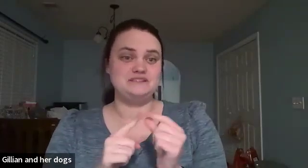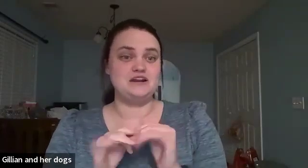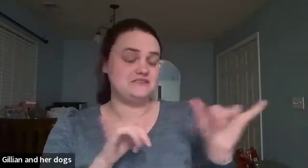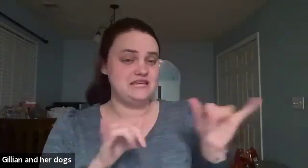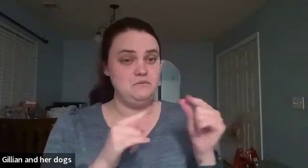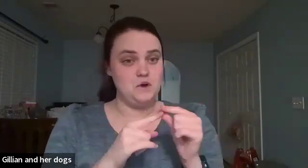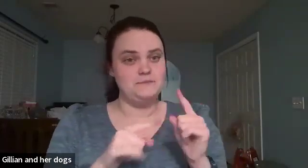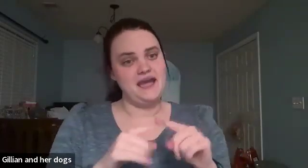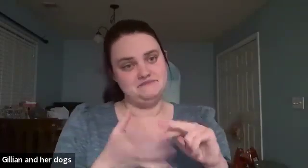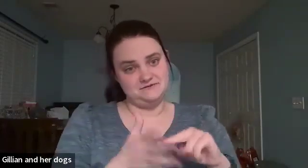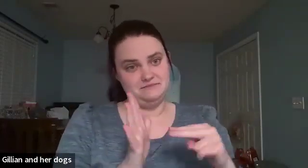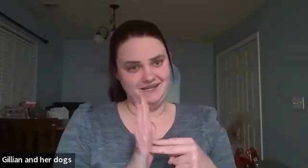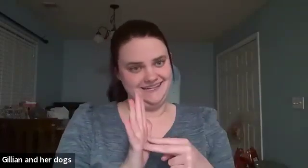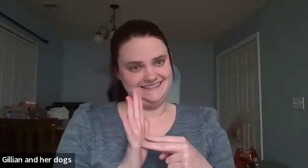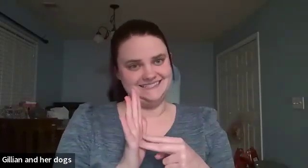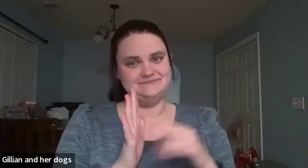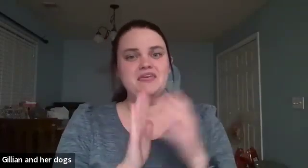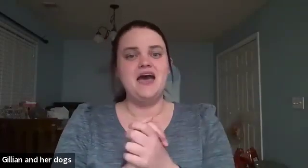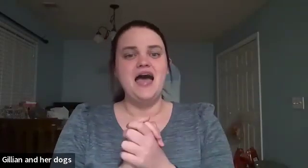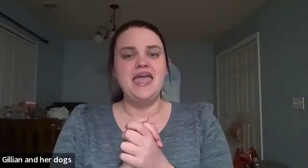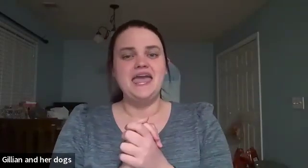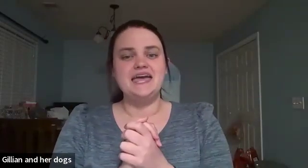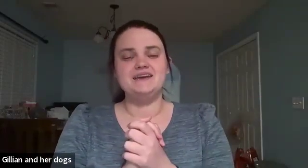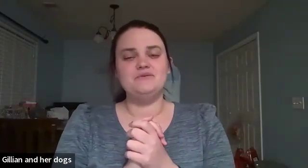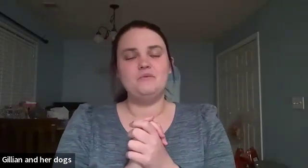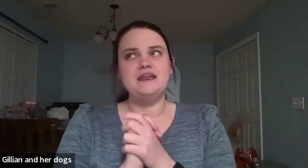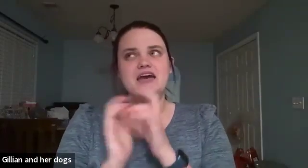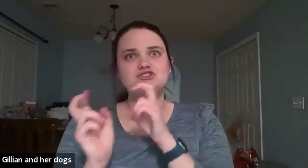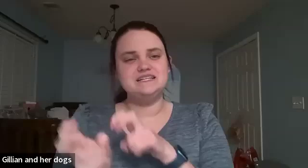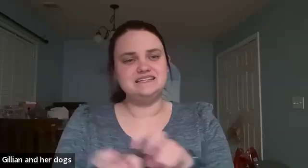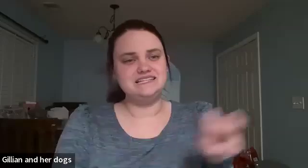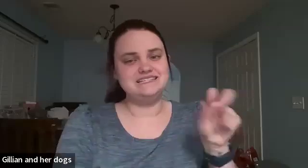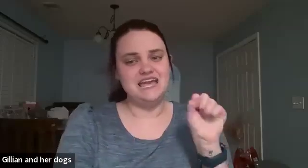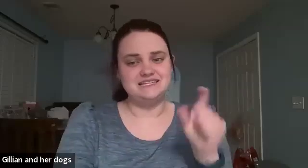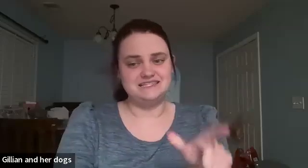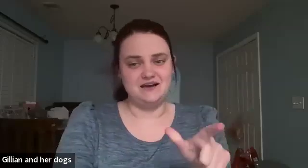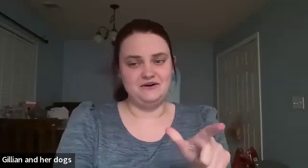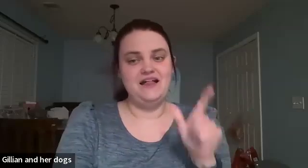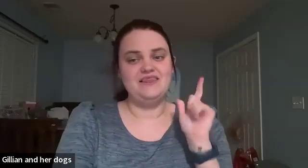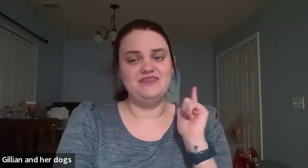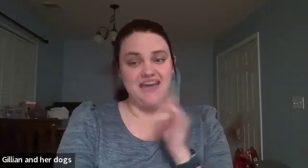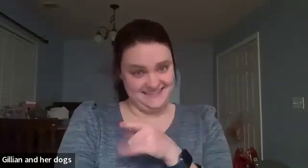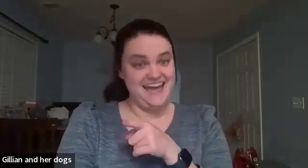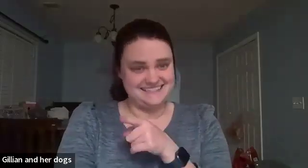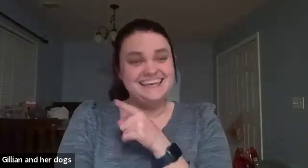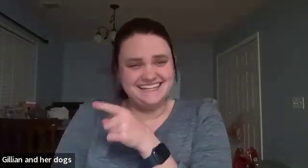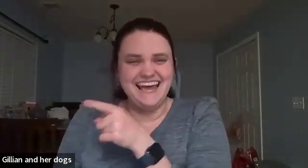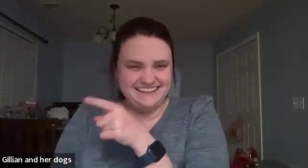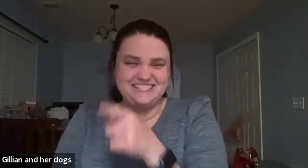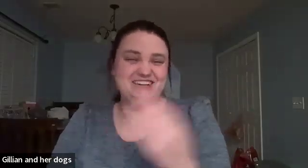words that are the same word but have different meanings. And when that translates into ASL, that yes, exactly. She